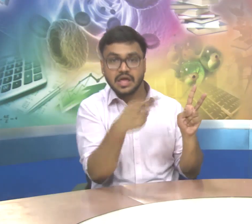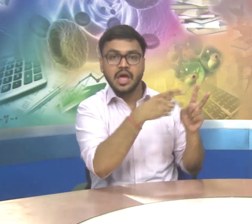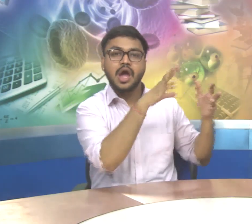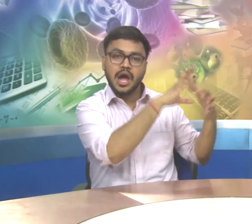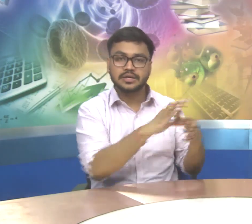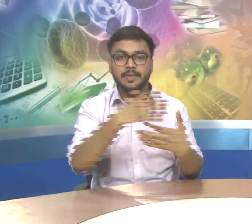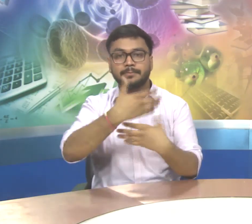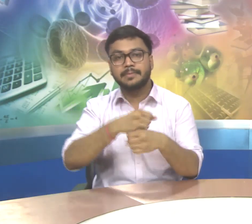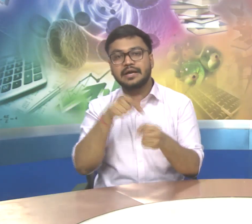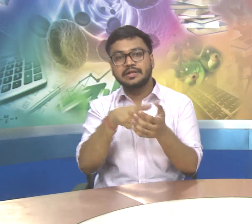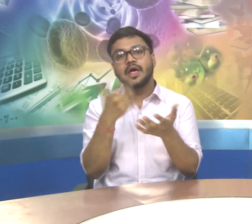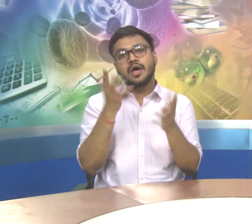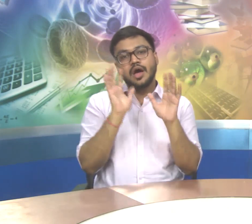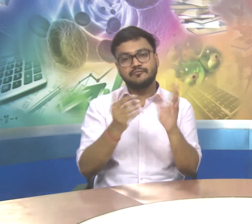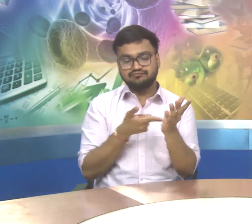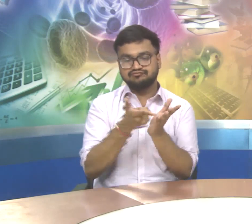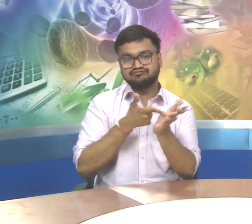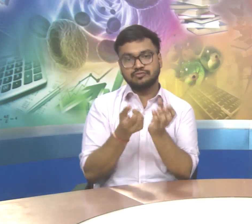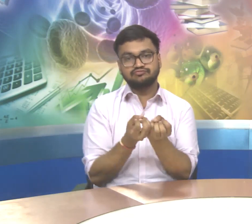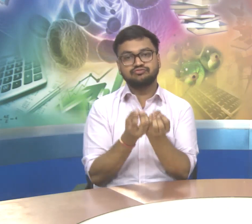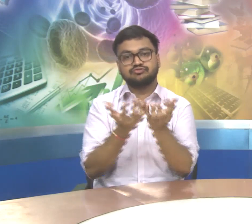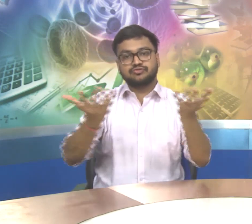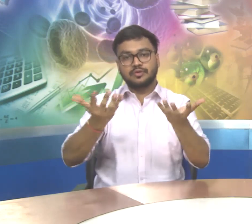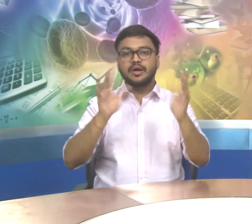And flowers are grown for just decorations.